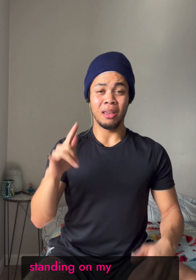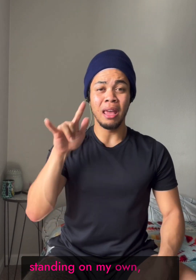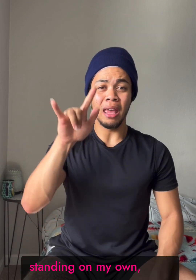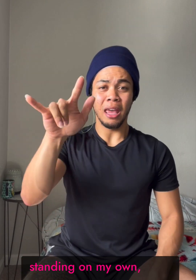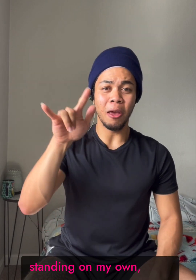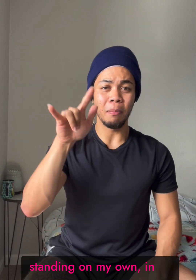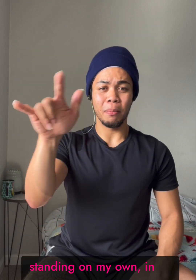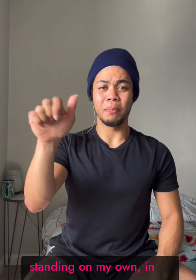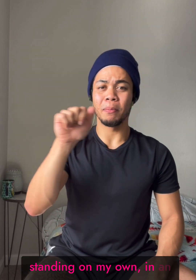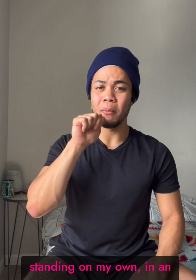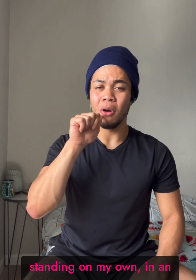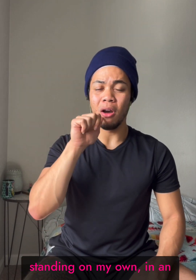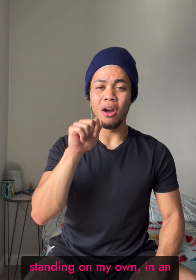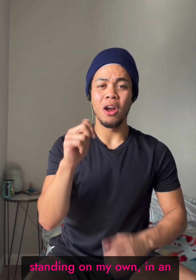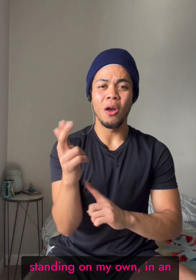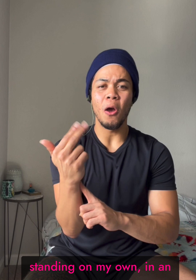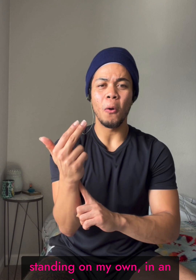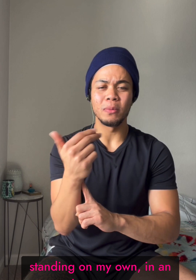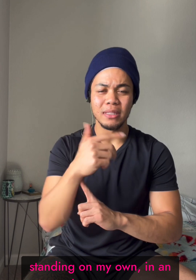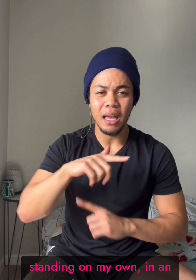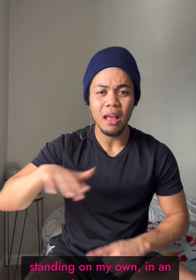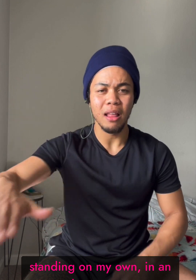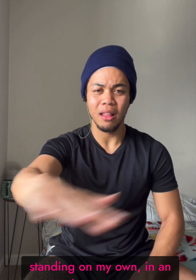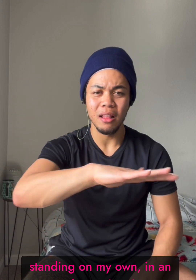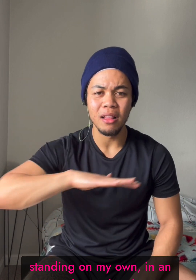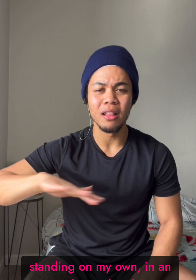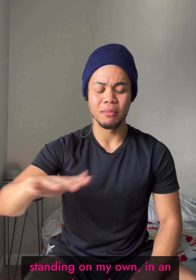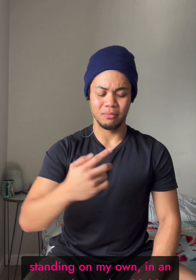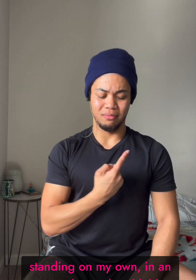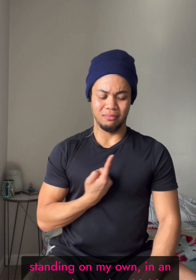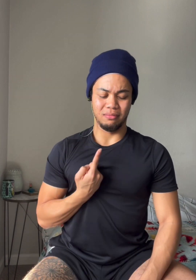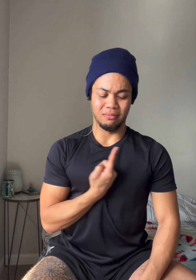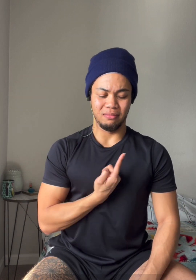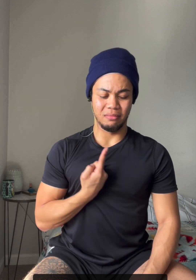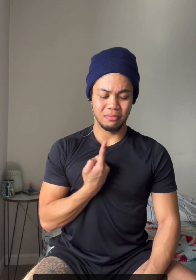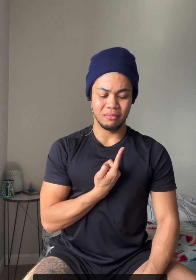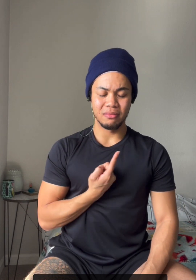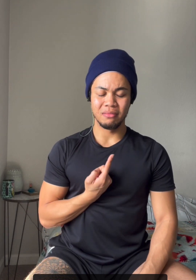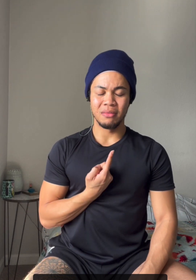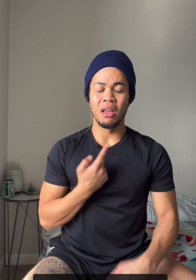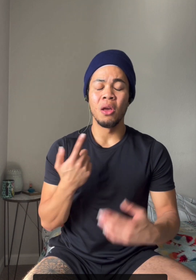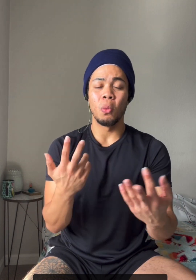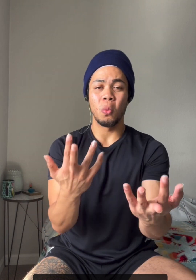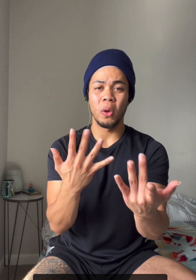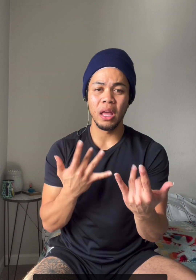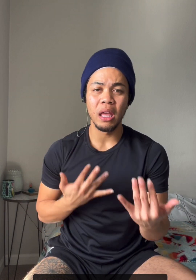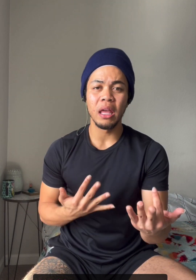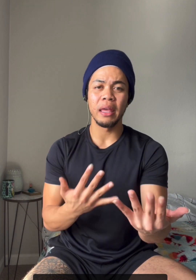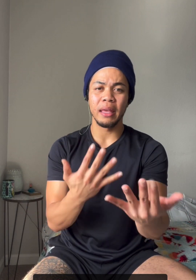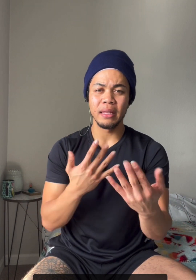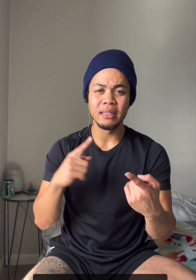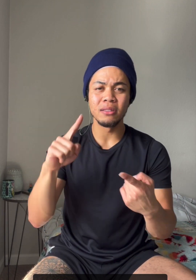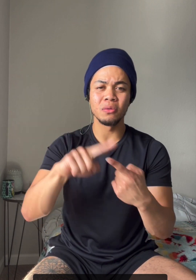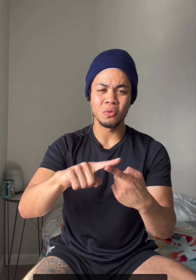an airport or a hotel lobby Waiting to feel